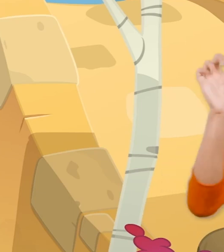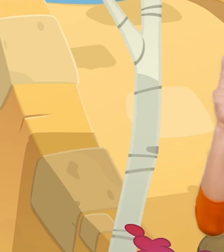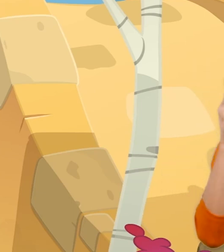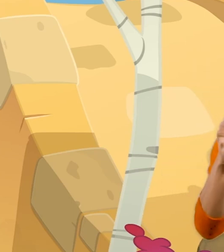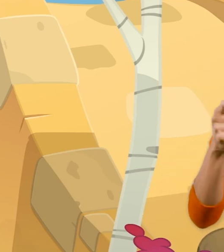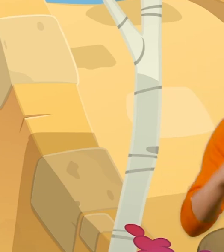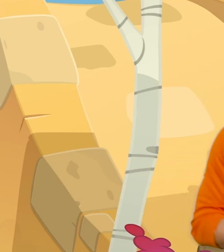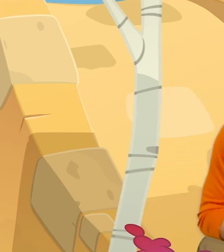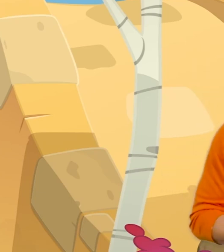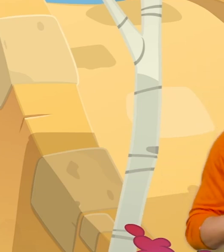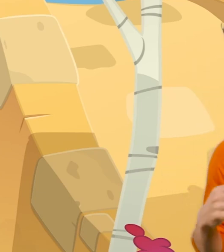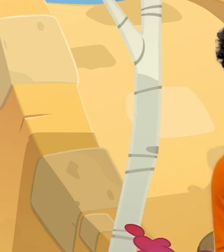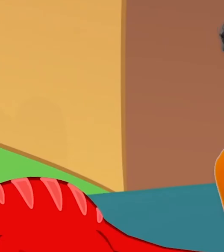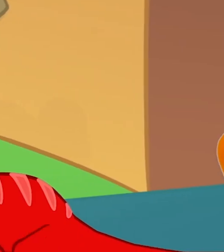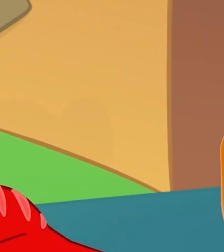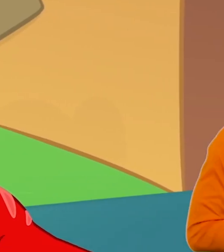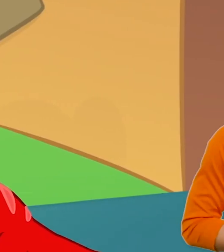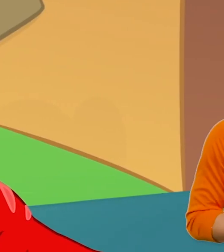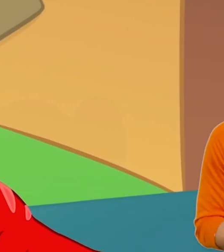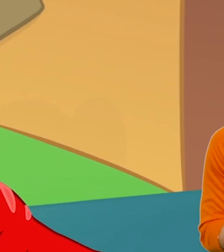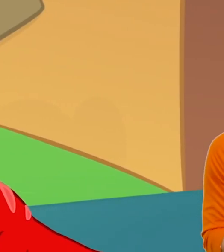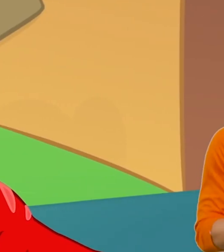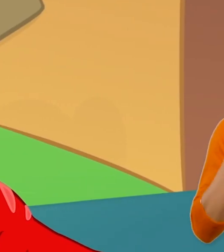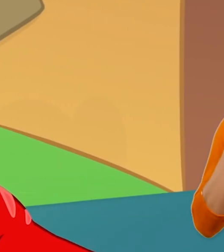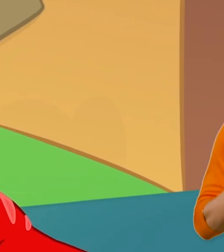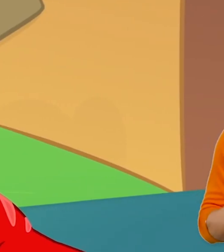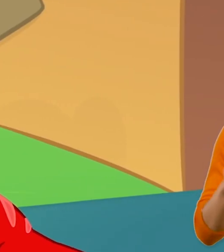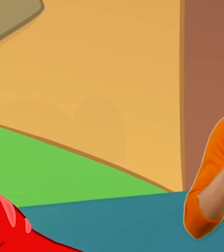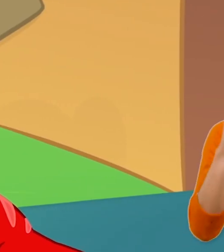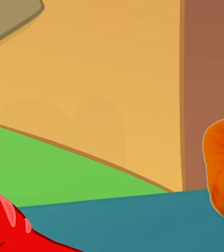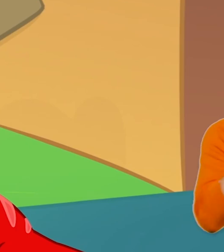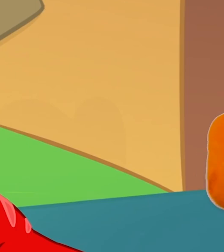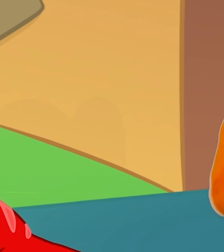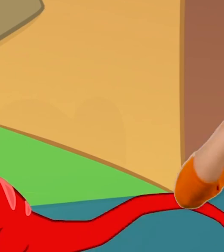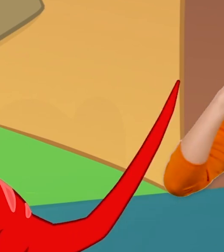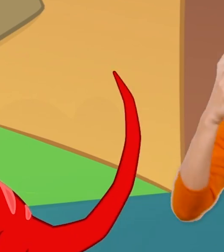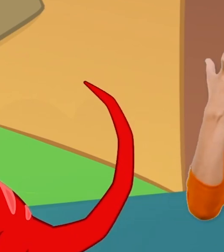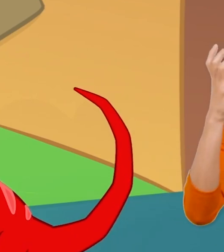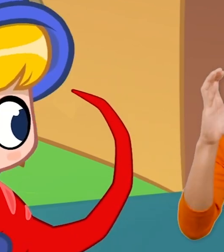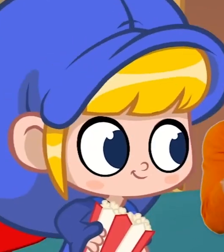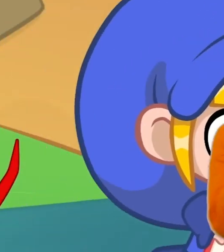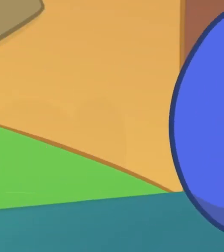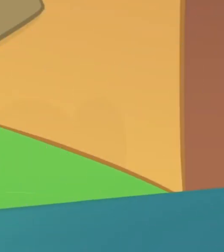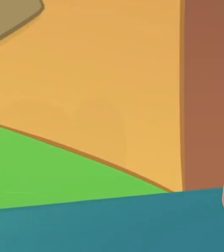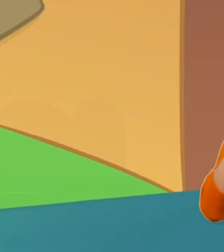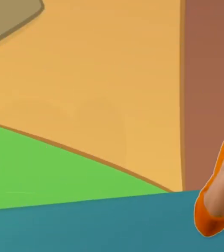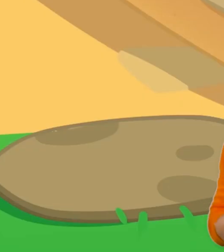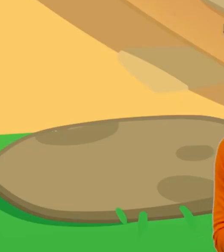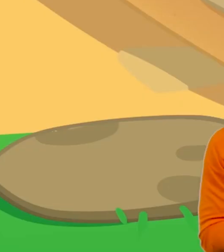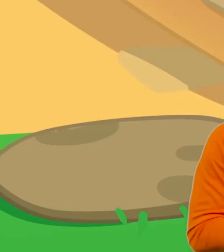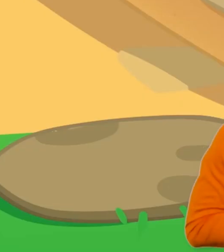Found you, Morphle. Now we can look for the chameleon together. Yeah!